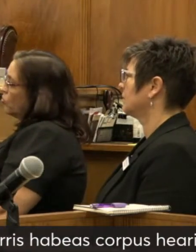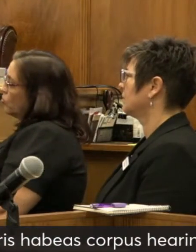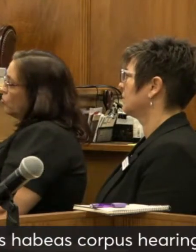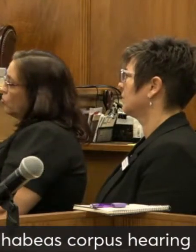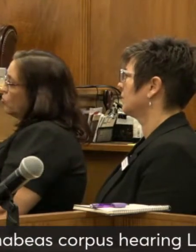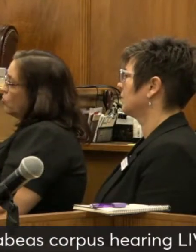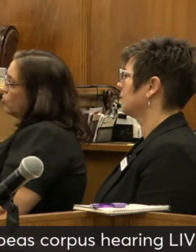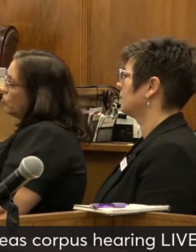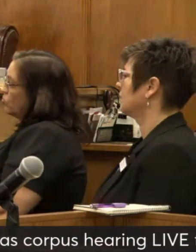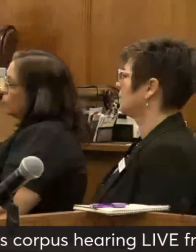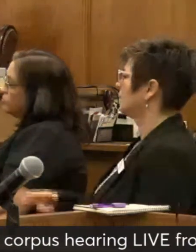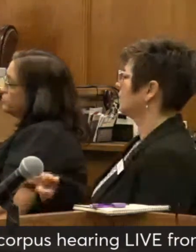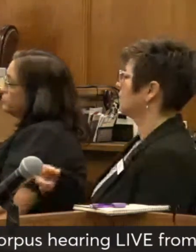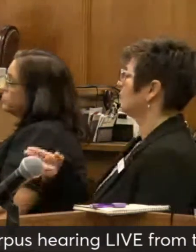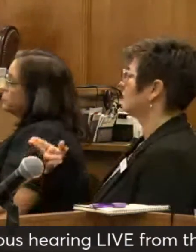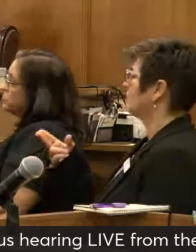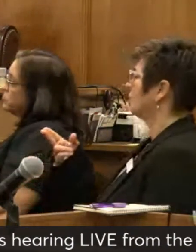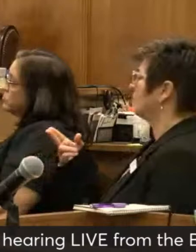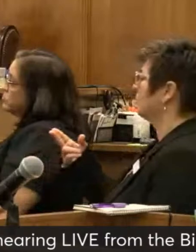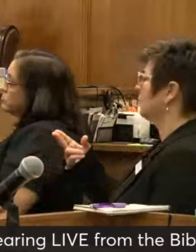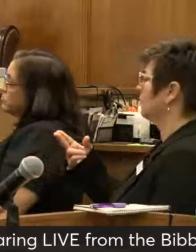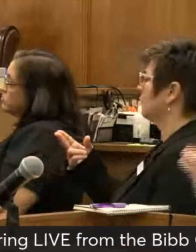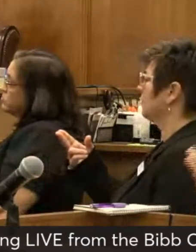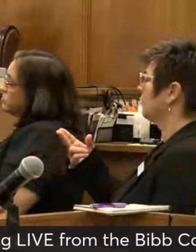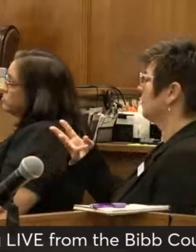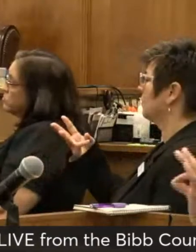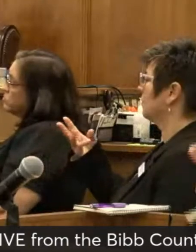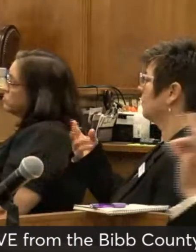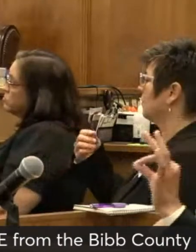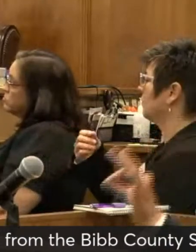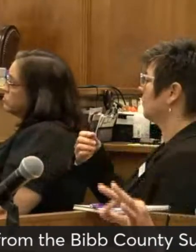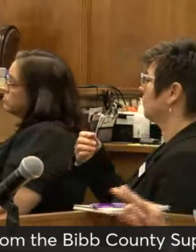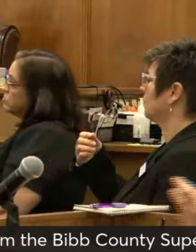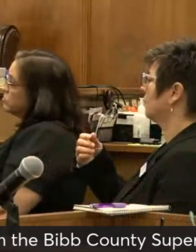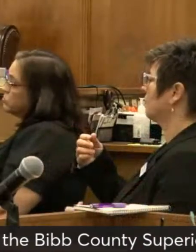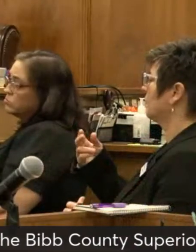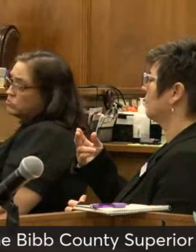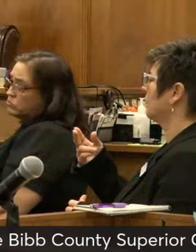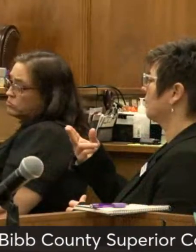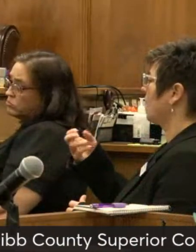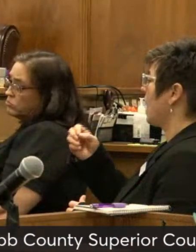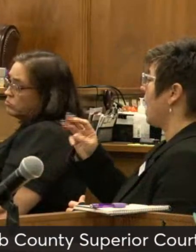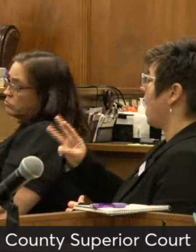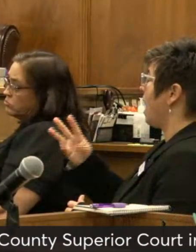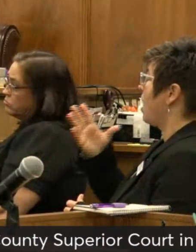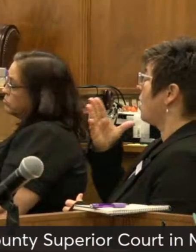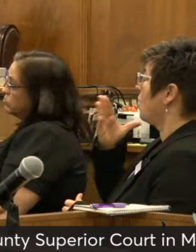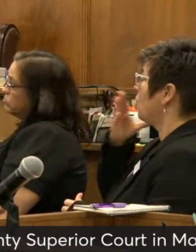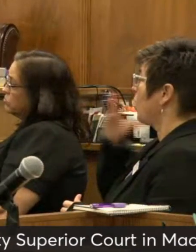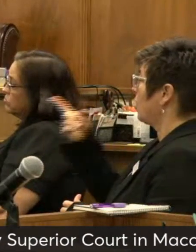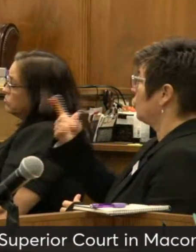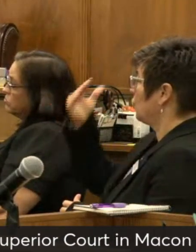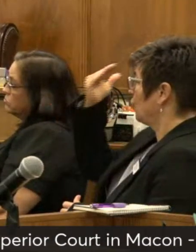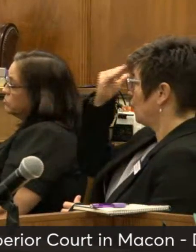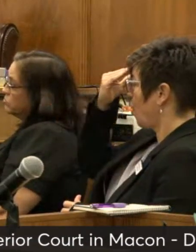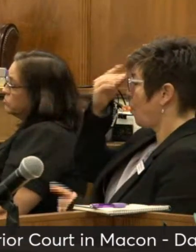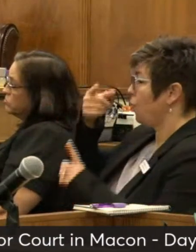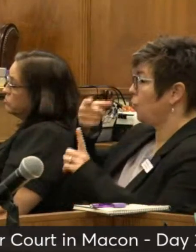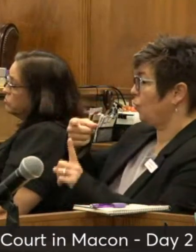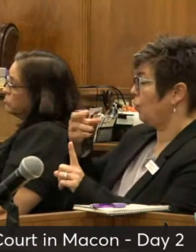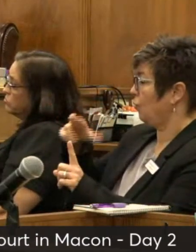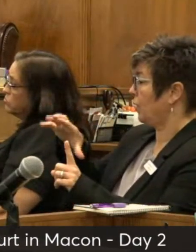How well you knew Ricardo Harris and what Ricardo Harris's communication skills were?